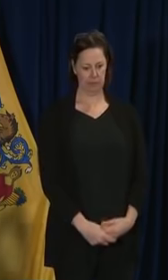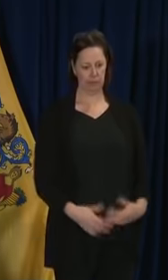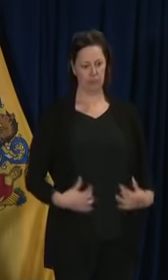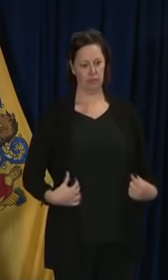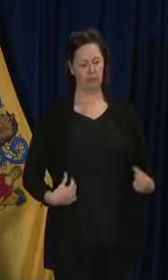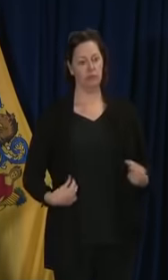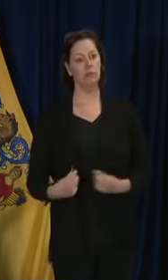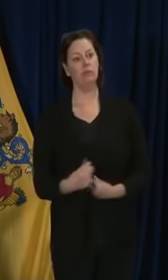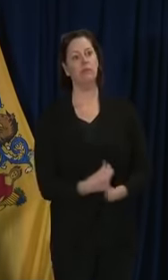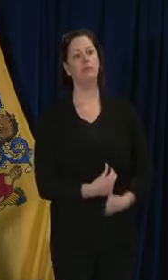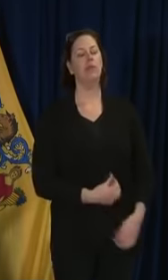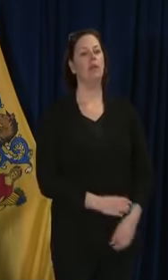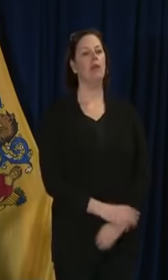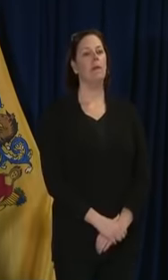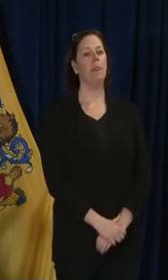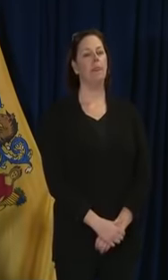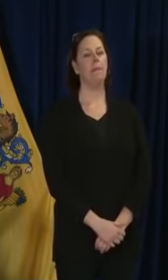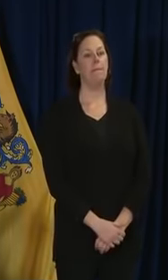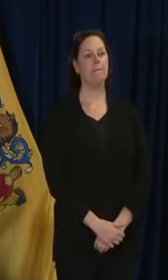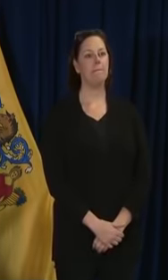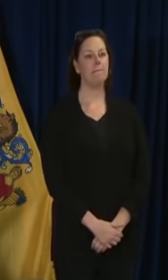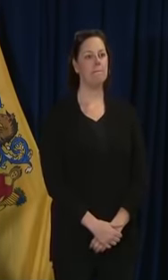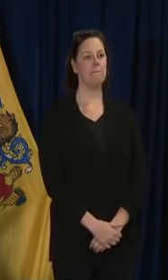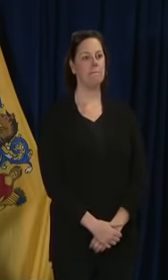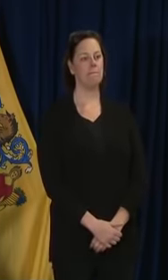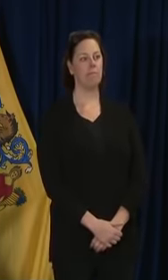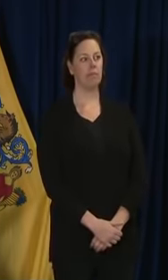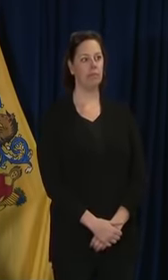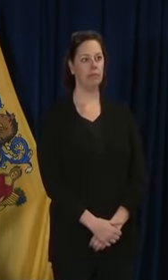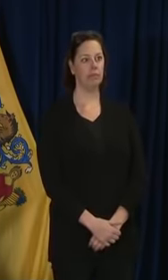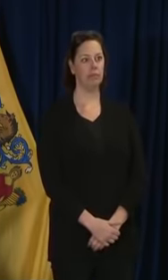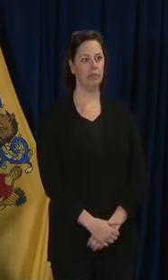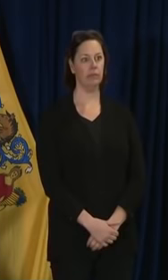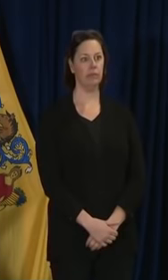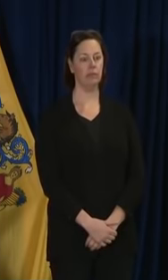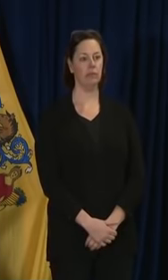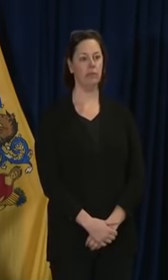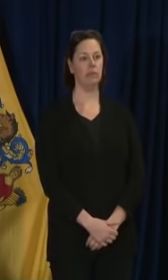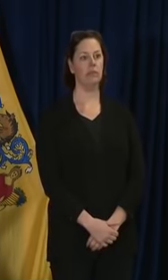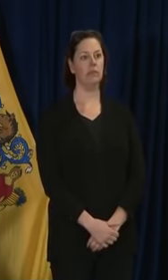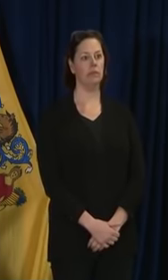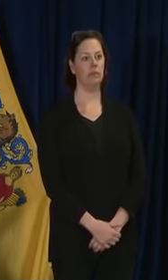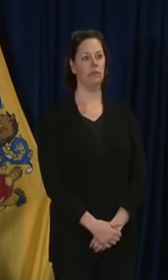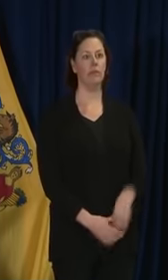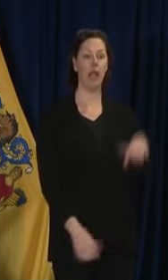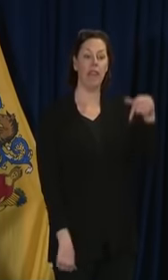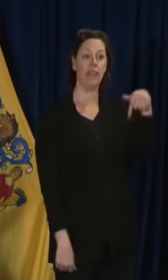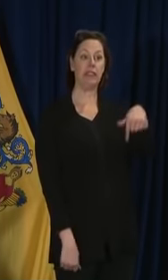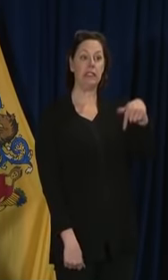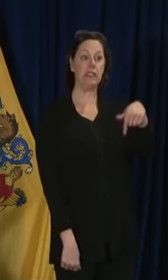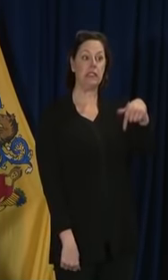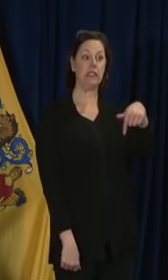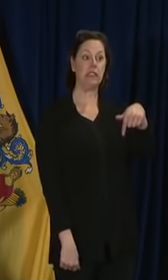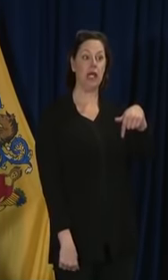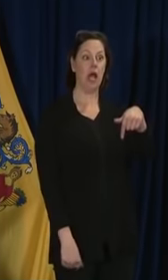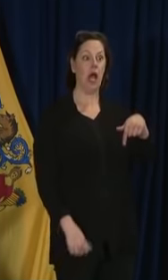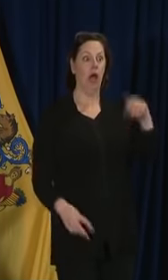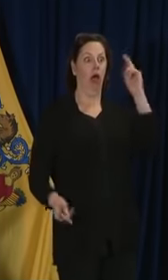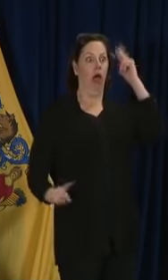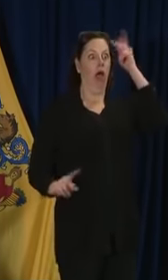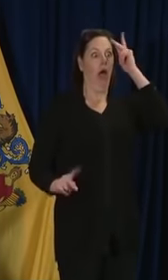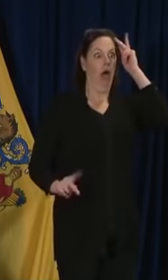We need to put, just as I have said and will continue to say, this is no time to panic. It still